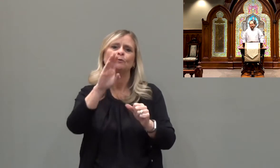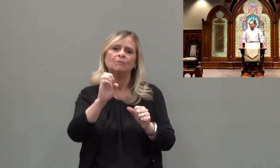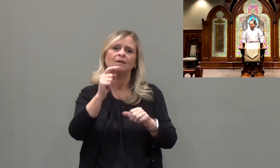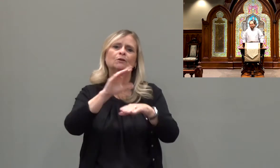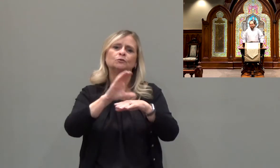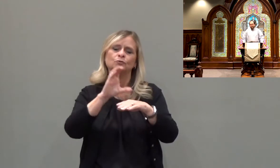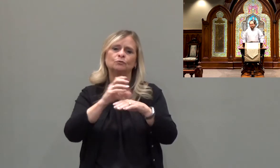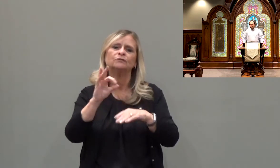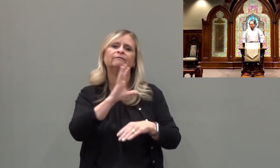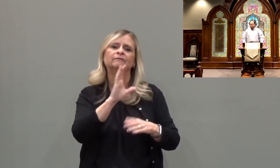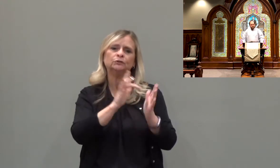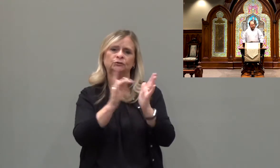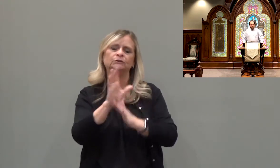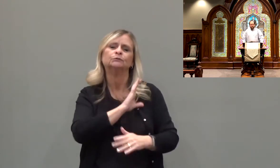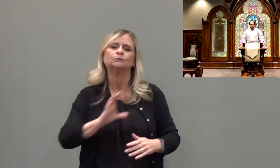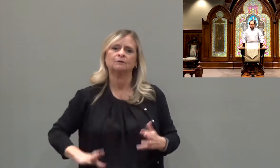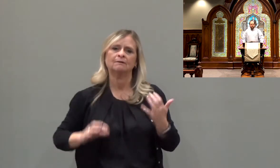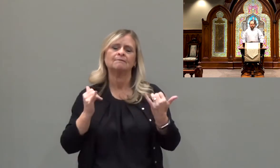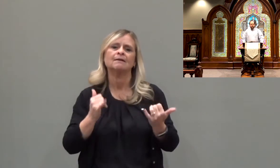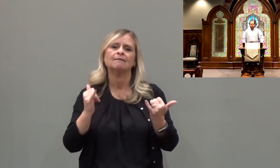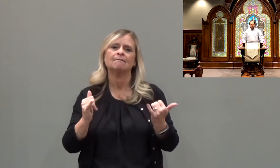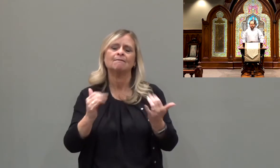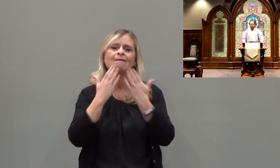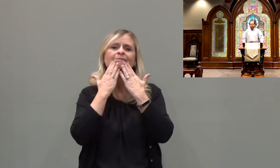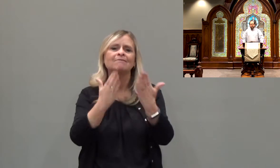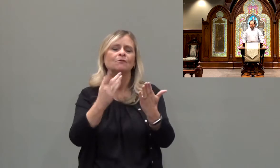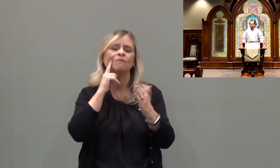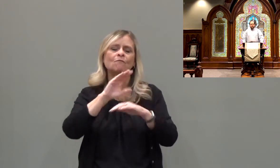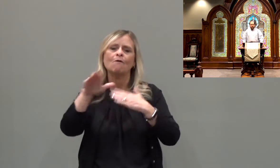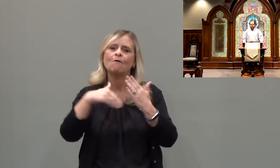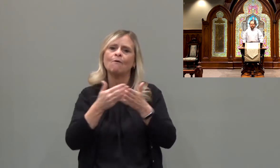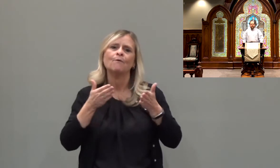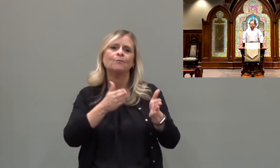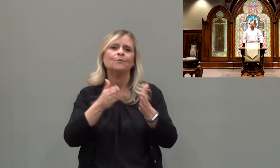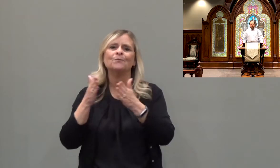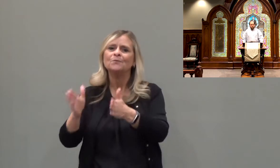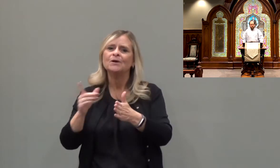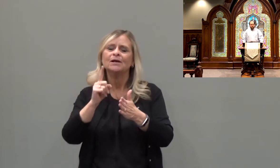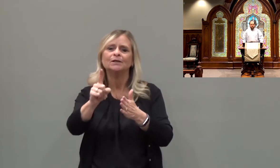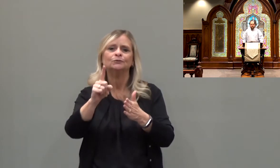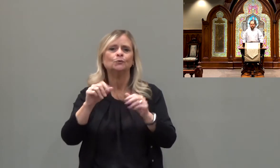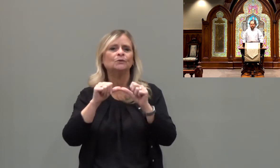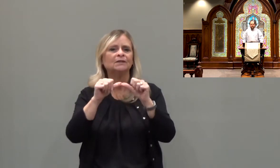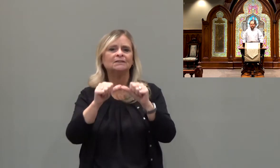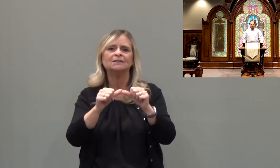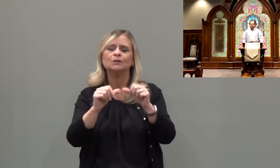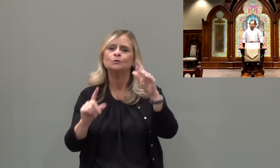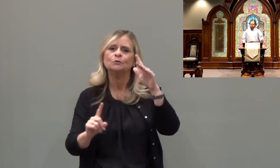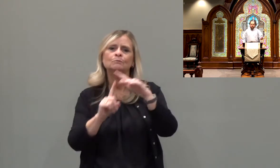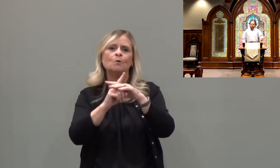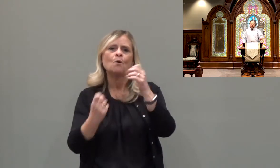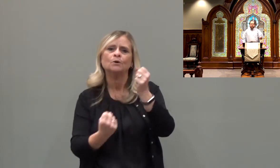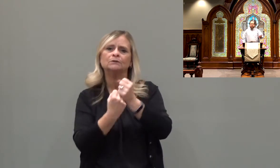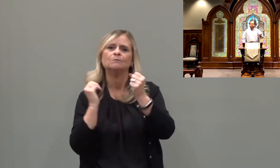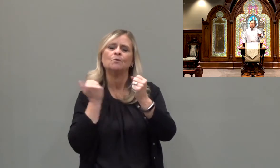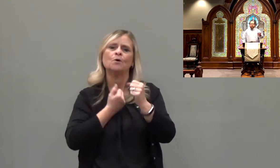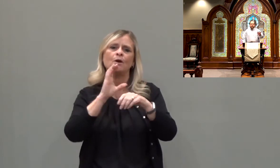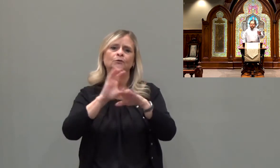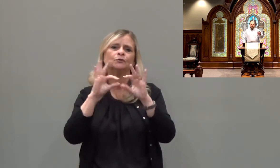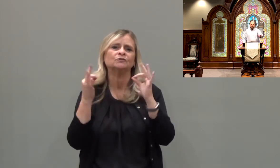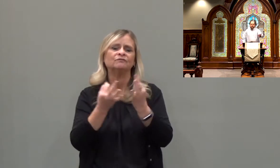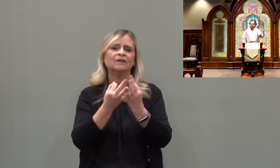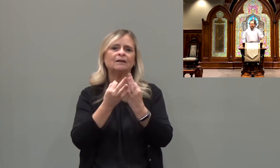this time. We thank you for all the ways you continue to be present and to support our church family, including with